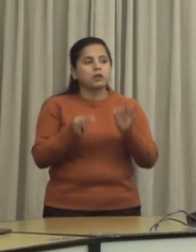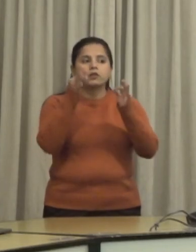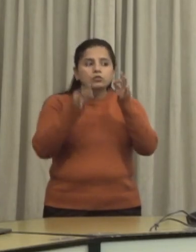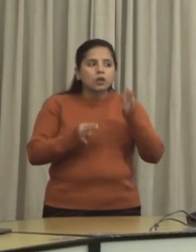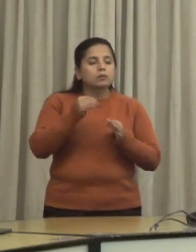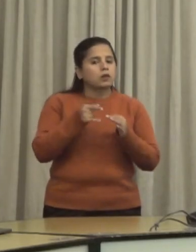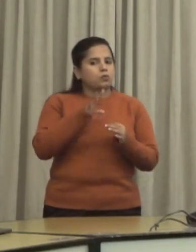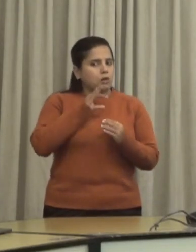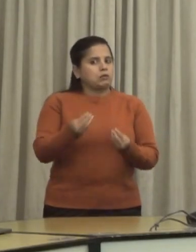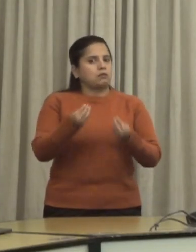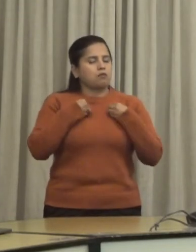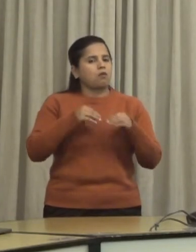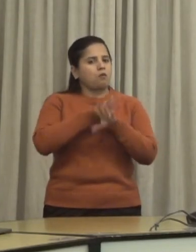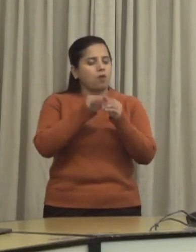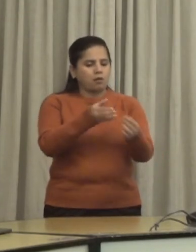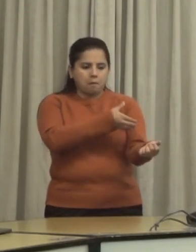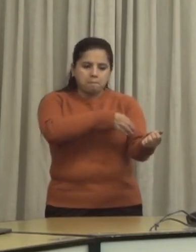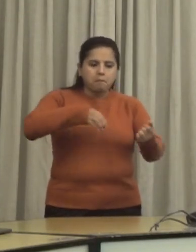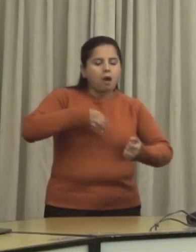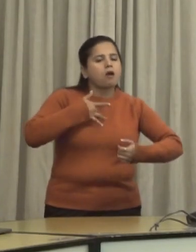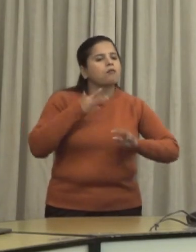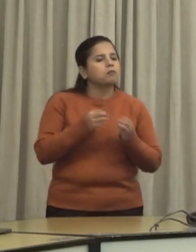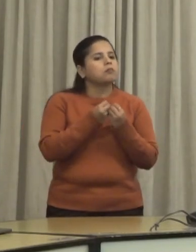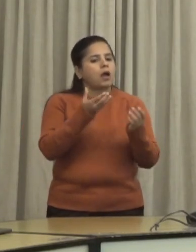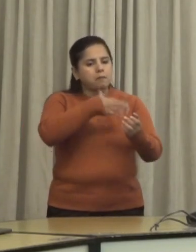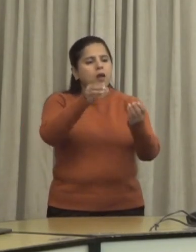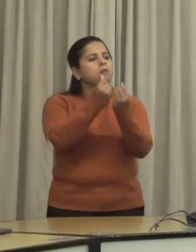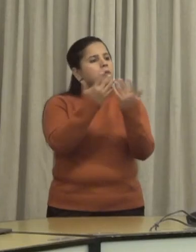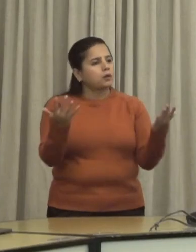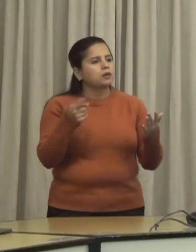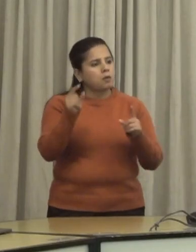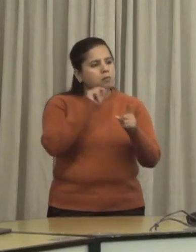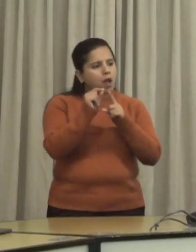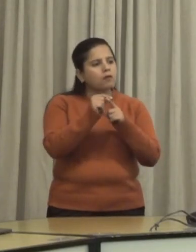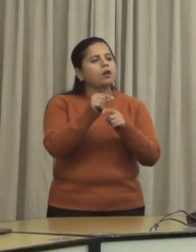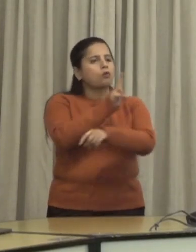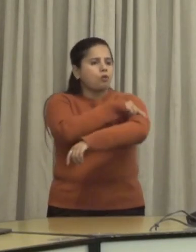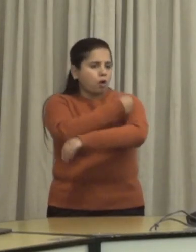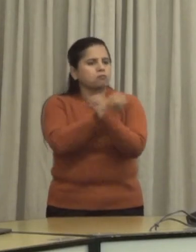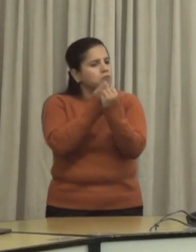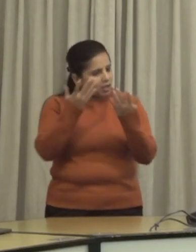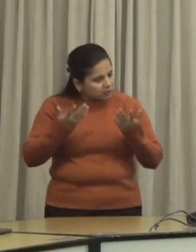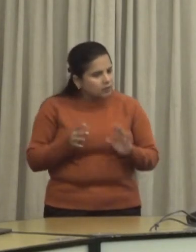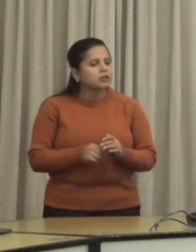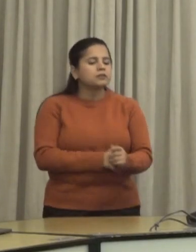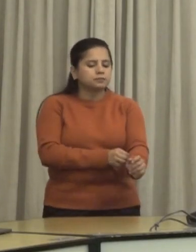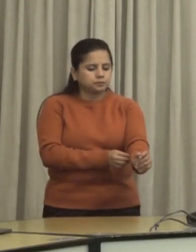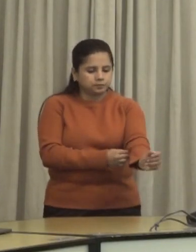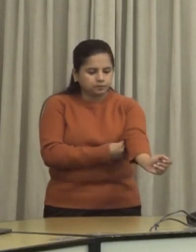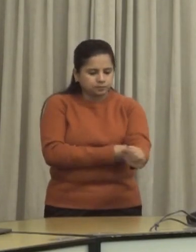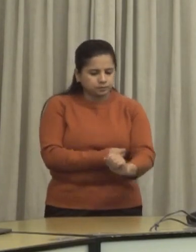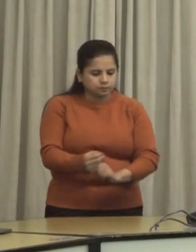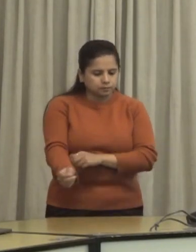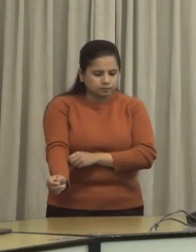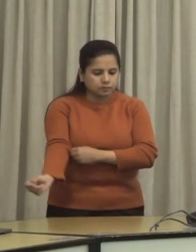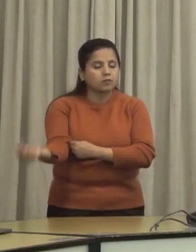has really given an empowered lot of lot of private hospitals, and I think Dr.